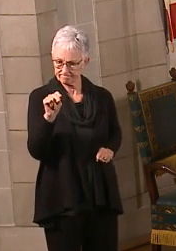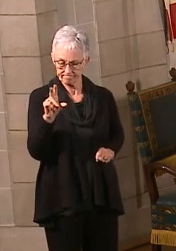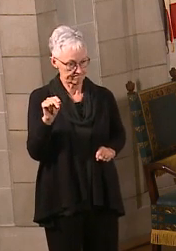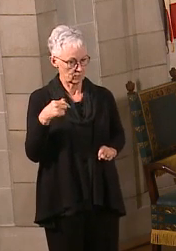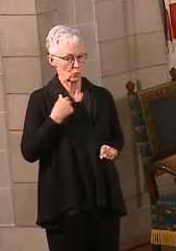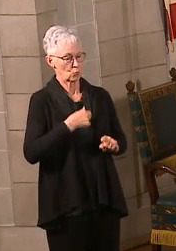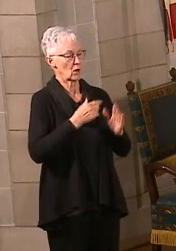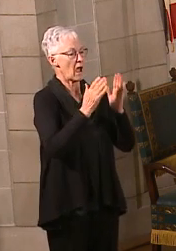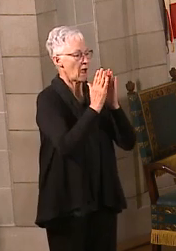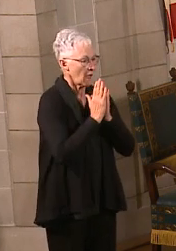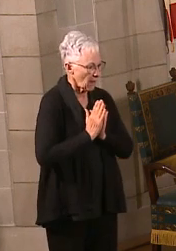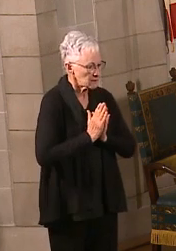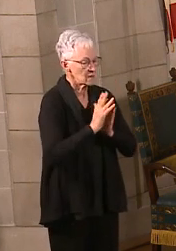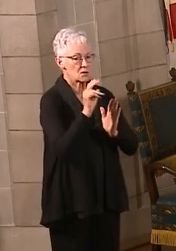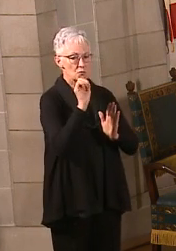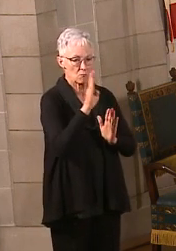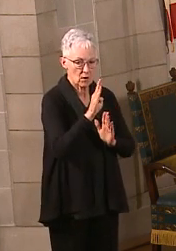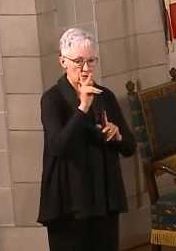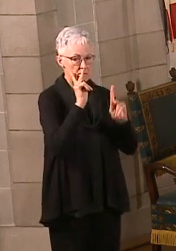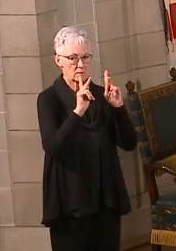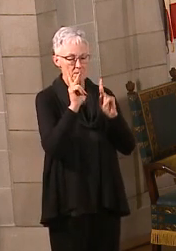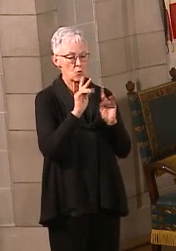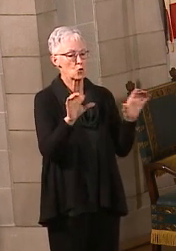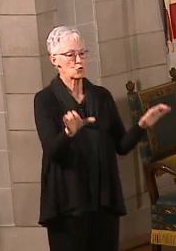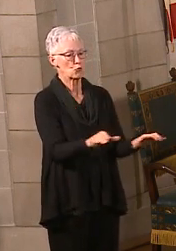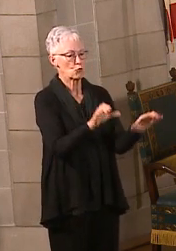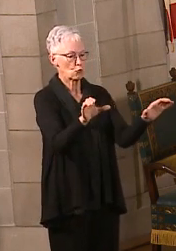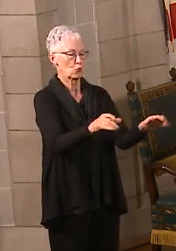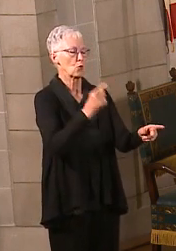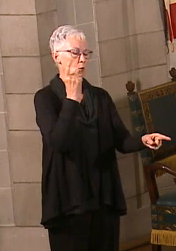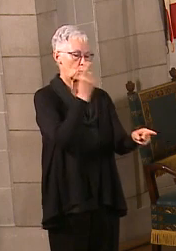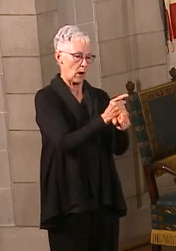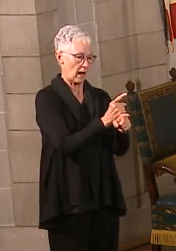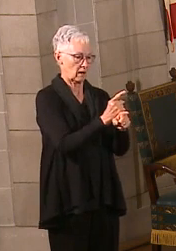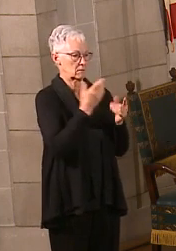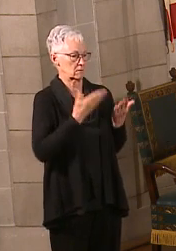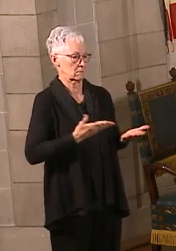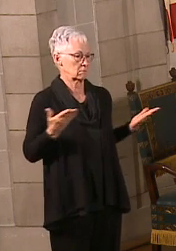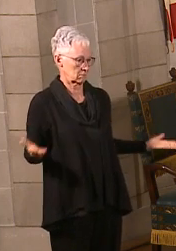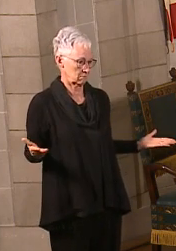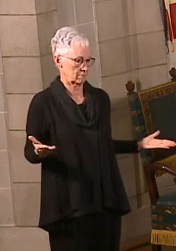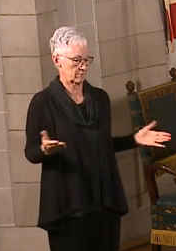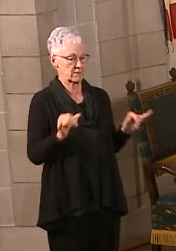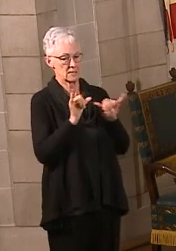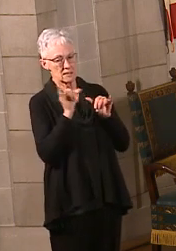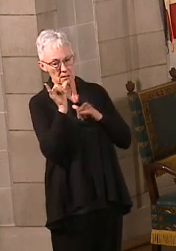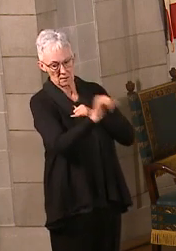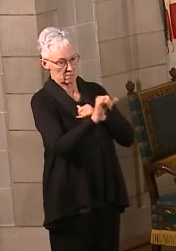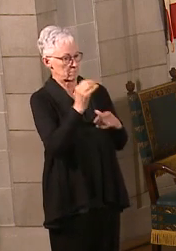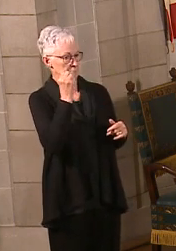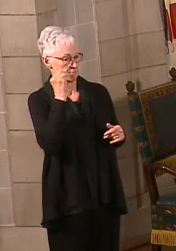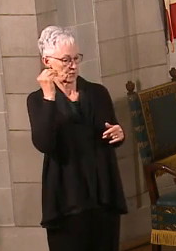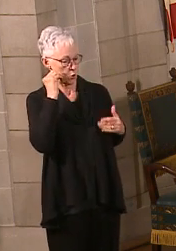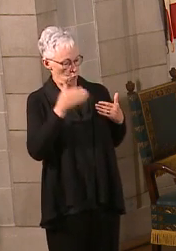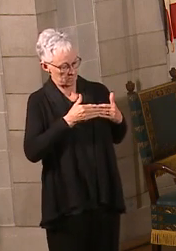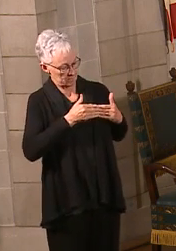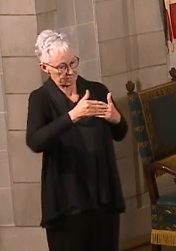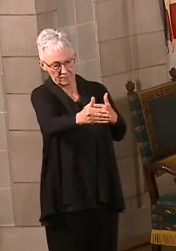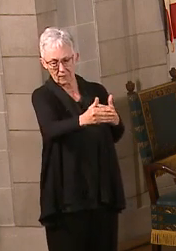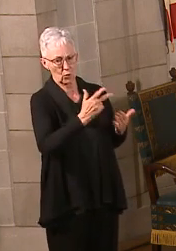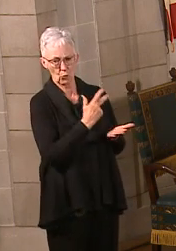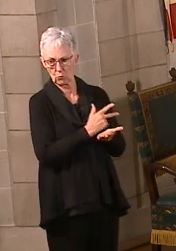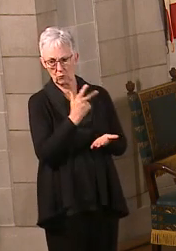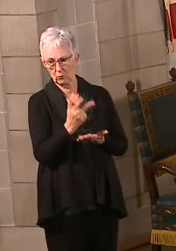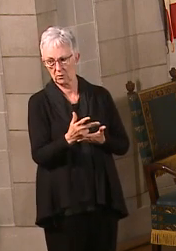right. Just do the right thing here. Stay home for the next 3 weeks. Don't do anything that you don't have that's